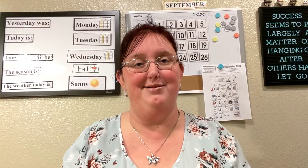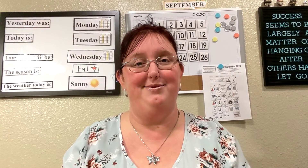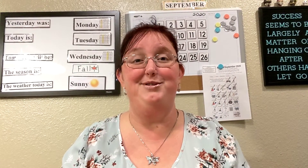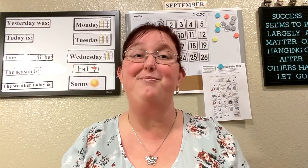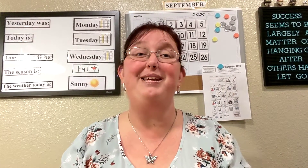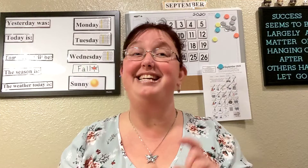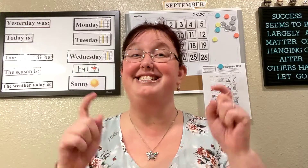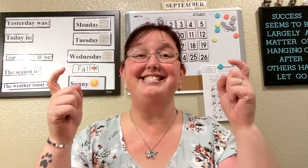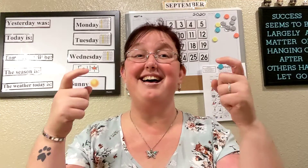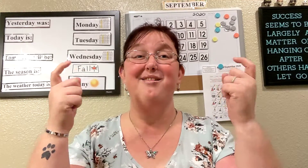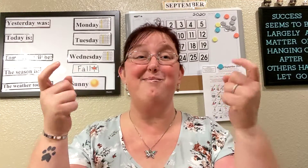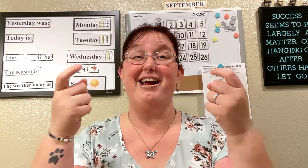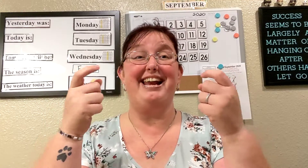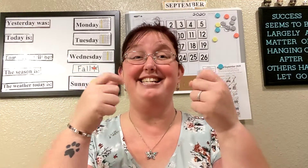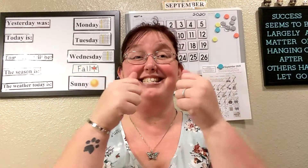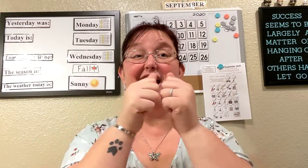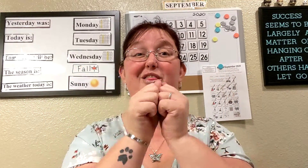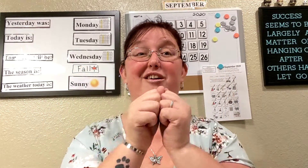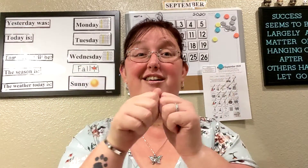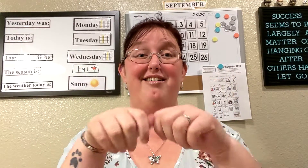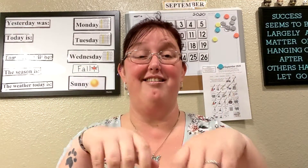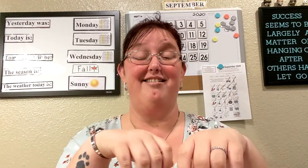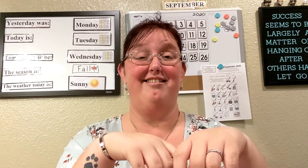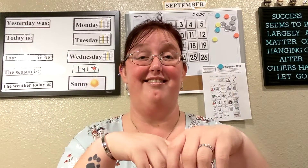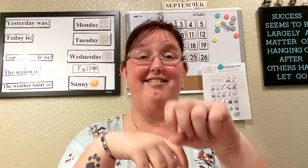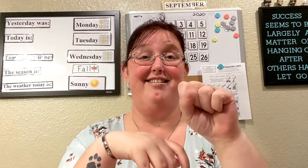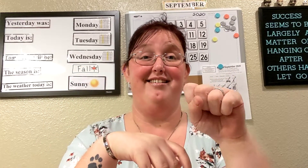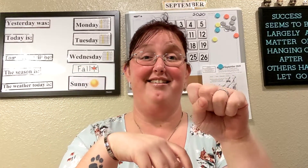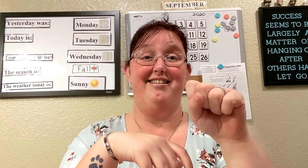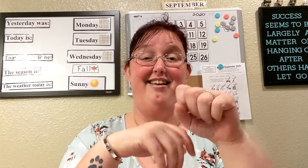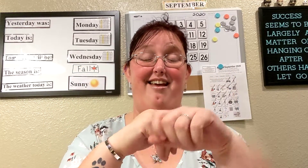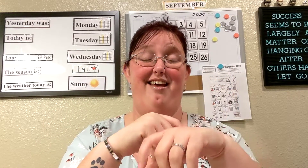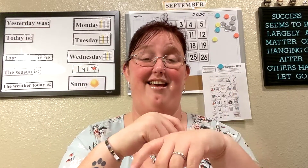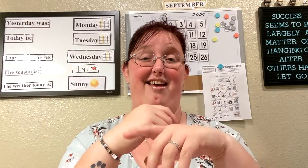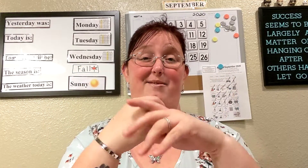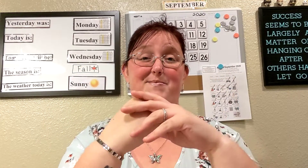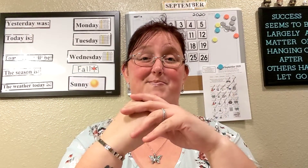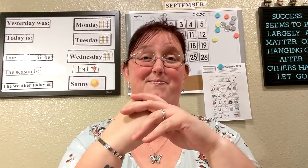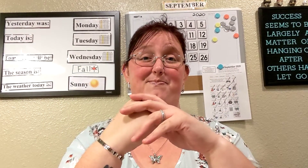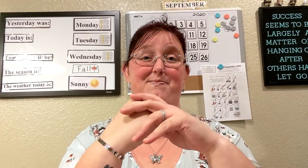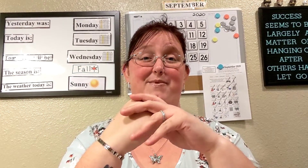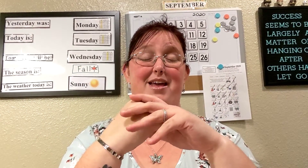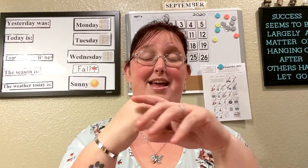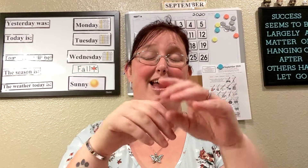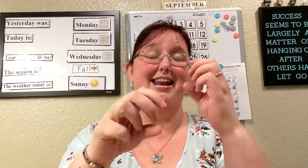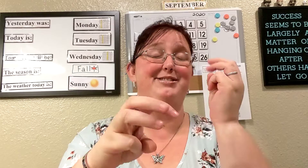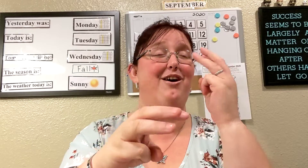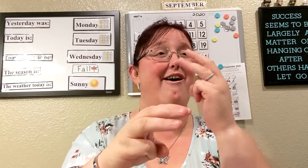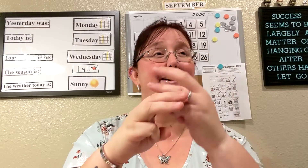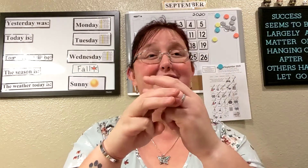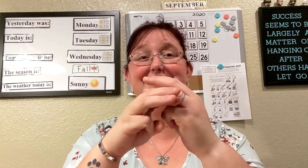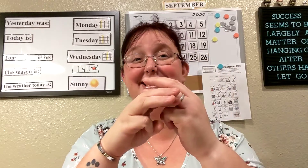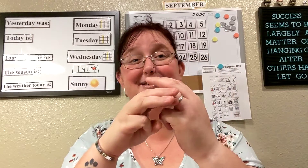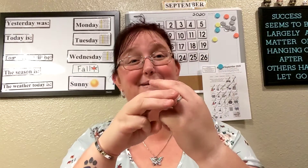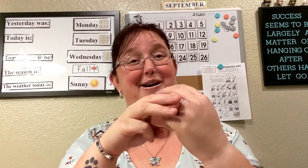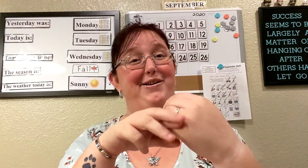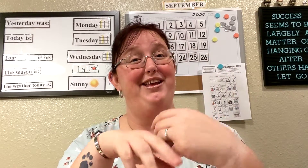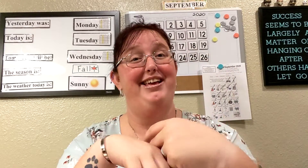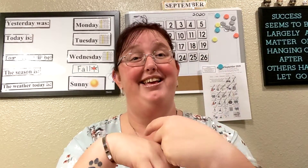we should be celebrating together. Yeah. And it's hard to think about